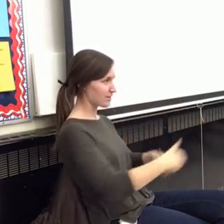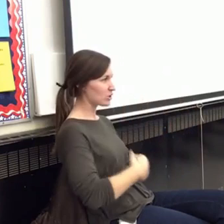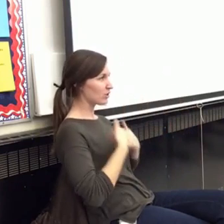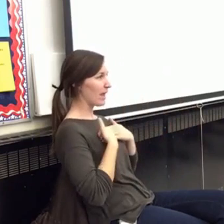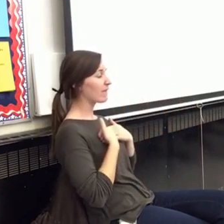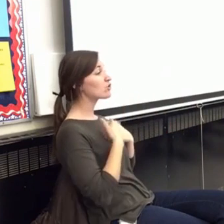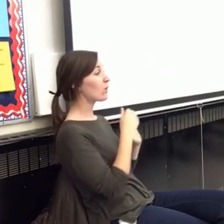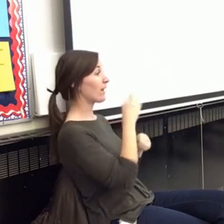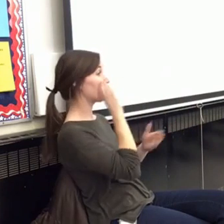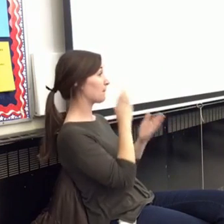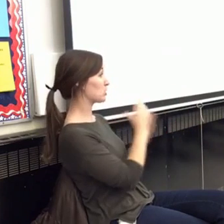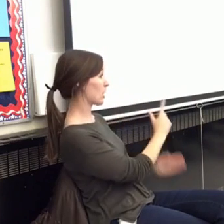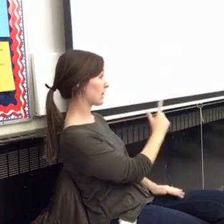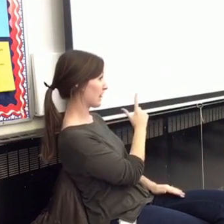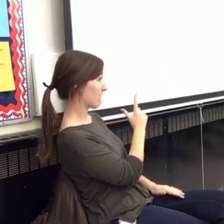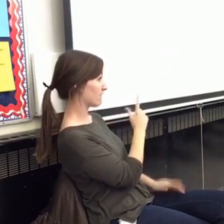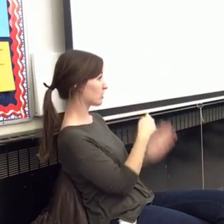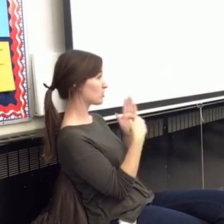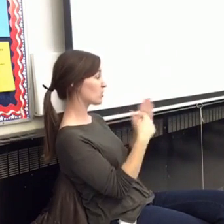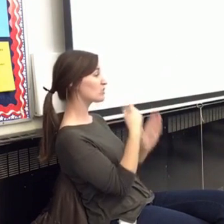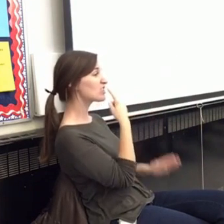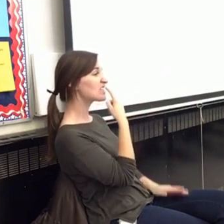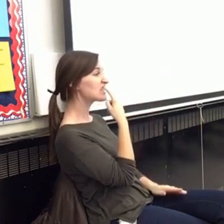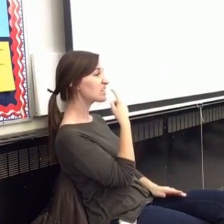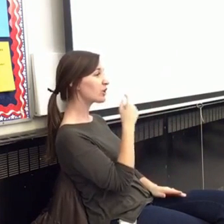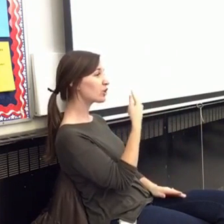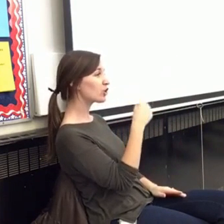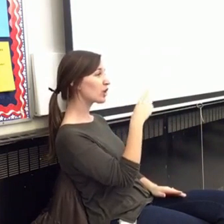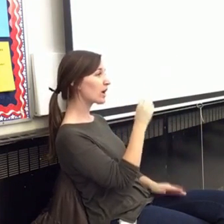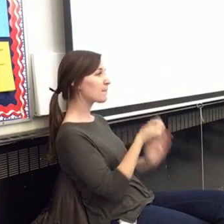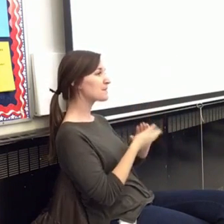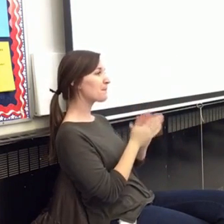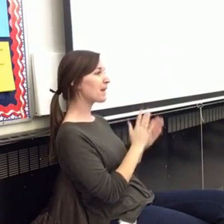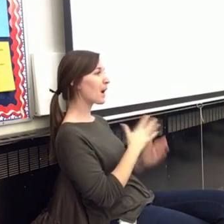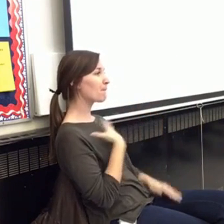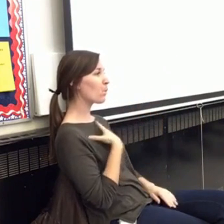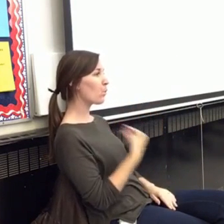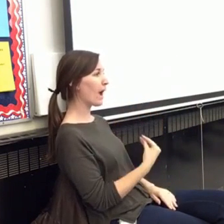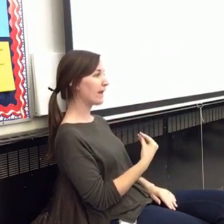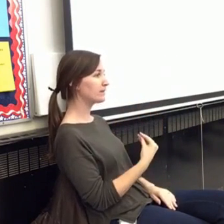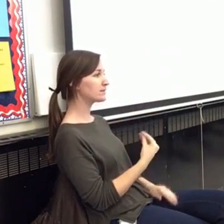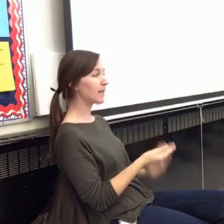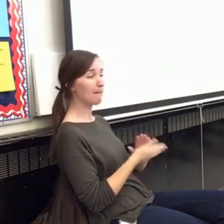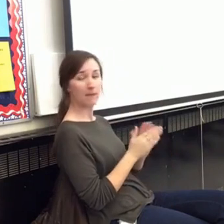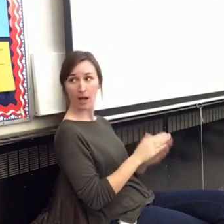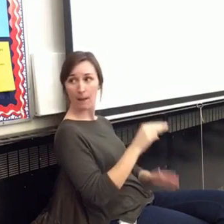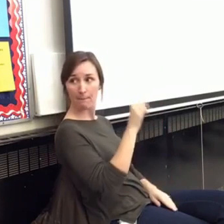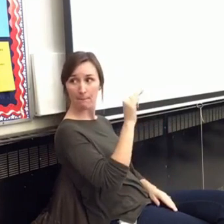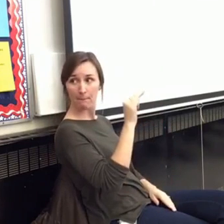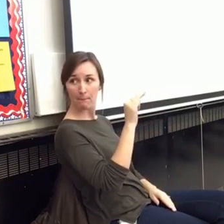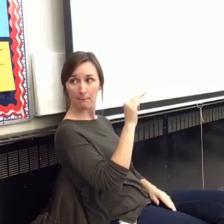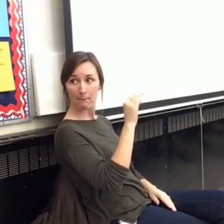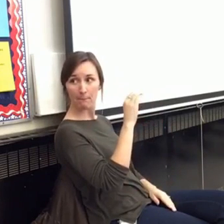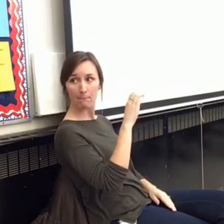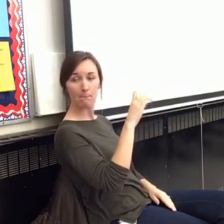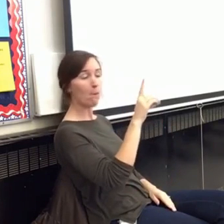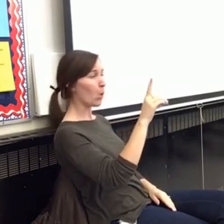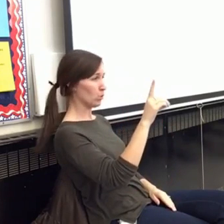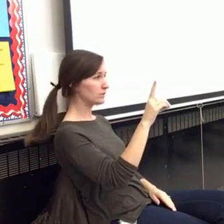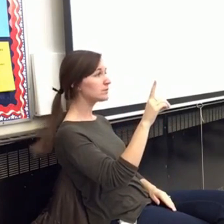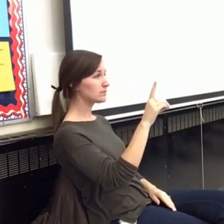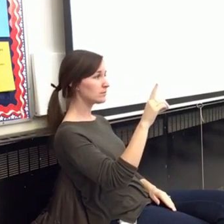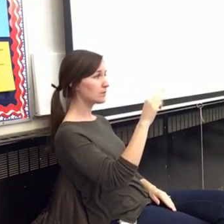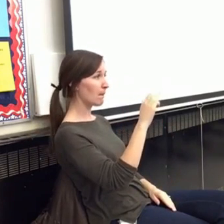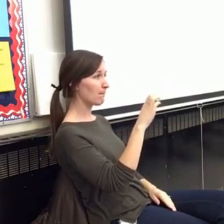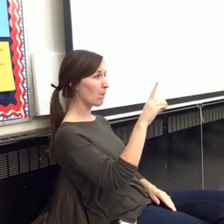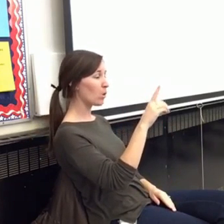photos on the left show, is that your gums turn white and basically mold because you don't have that vitamin C. And then eventually